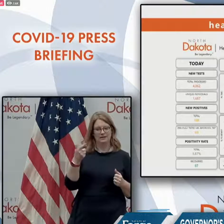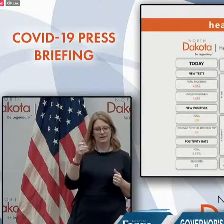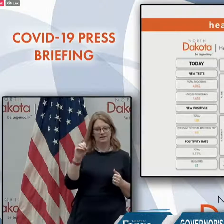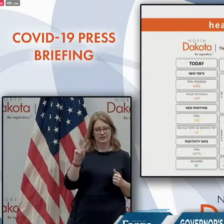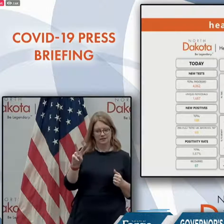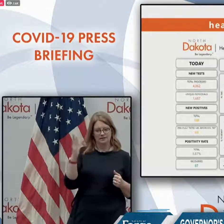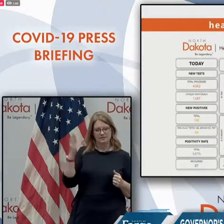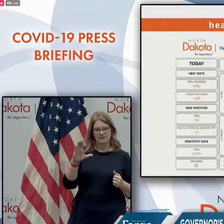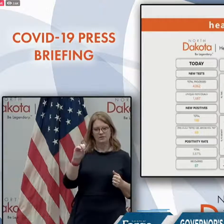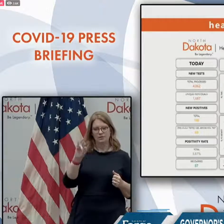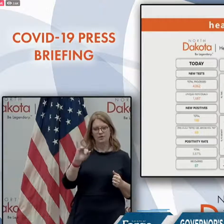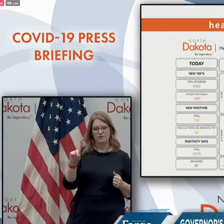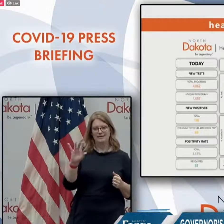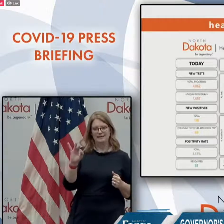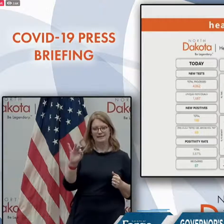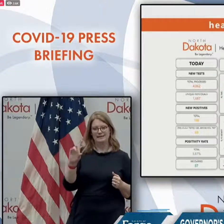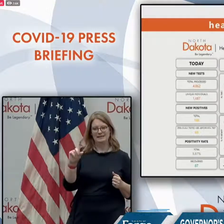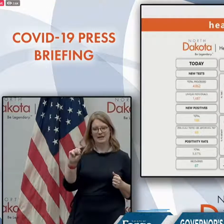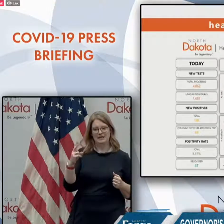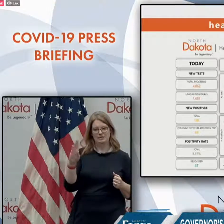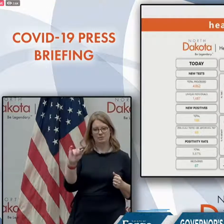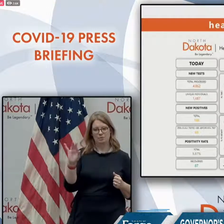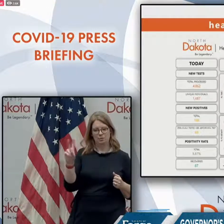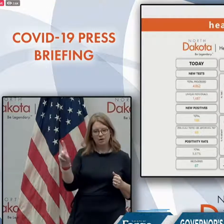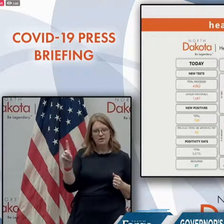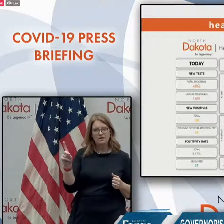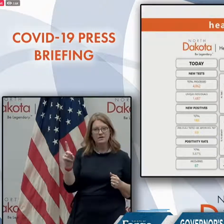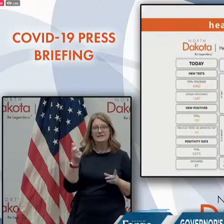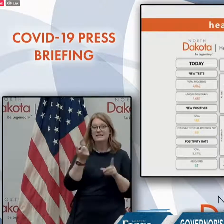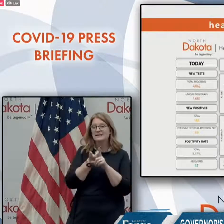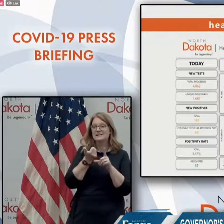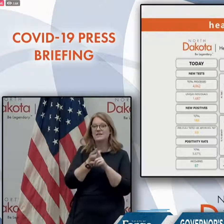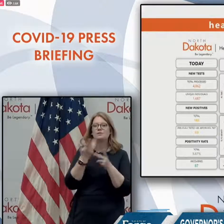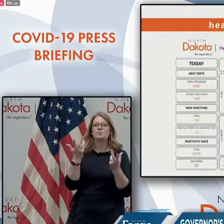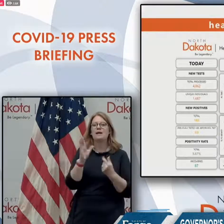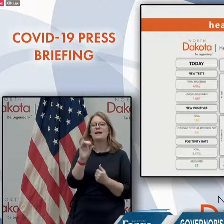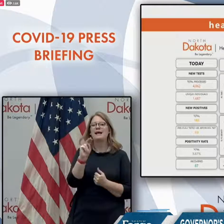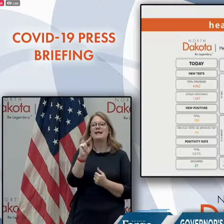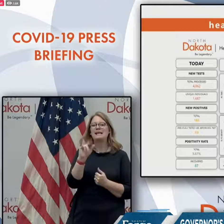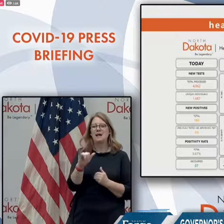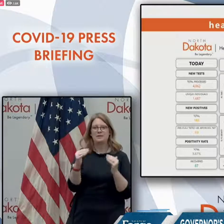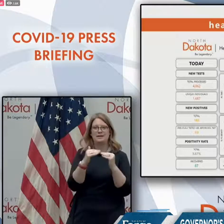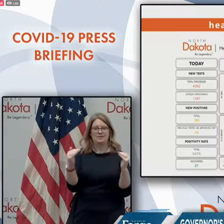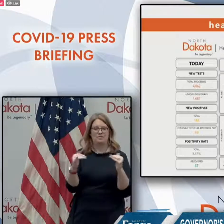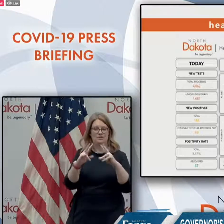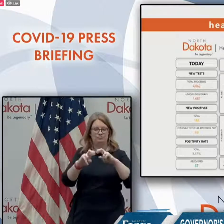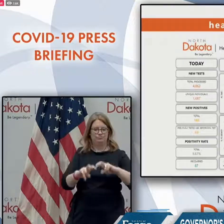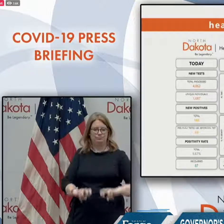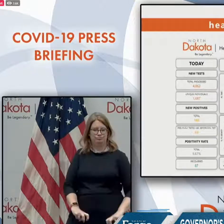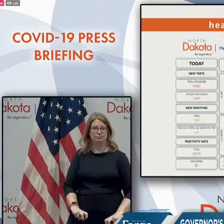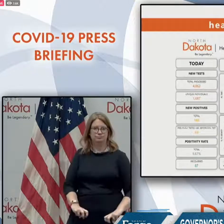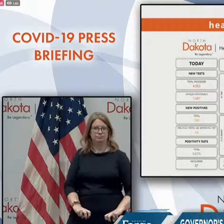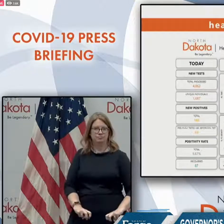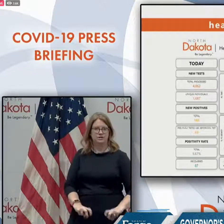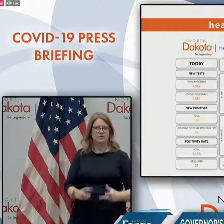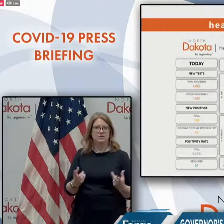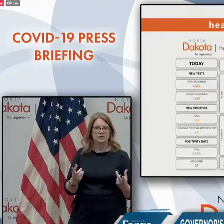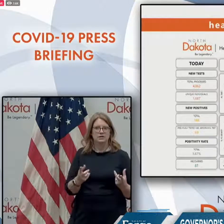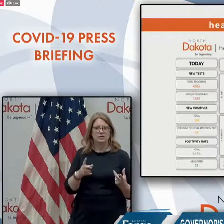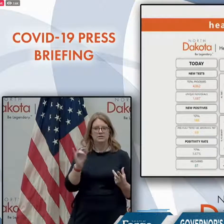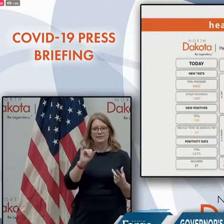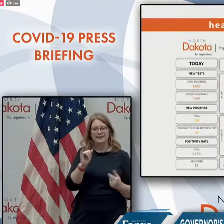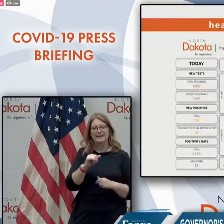health.nd.gov/COVID-19 dashboard, and it provides county level breakdown and will give the public a clearer snapshot of things that we watch,